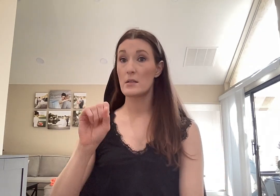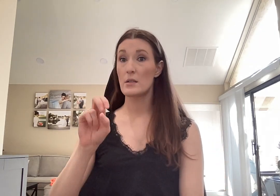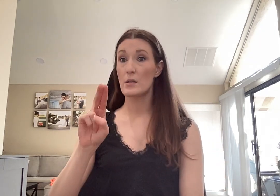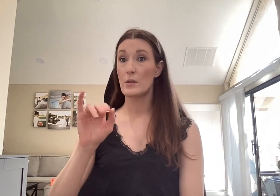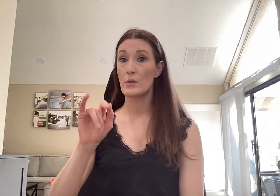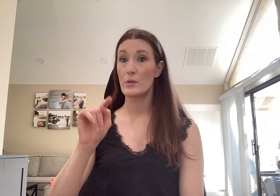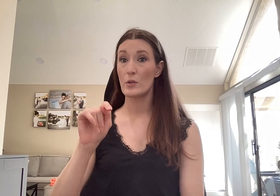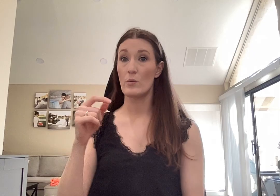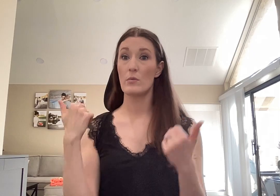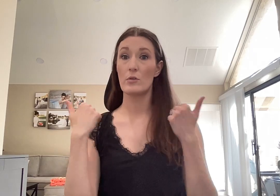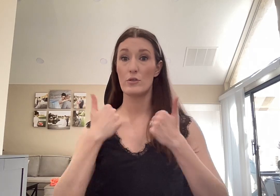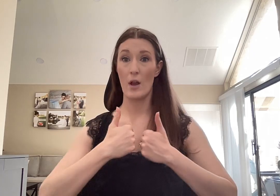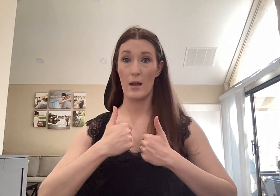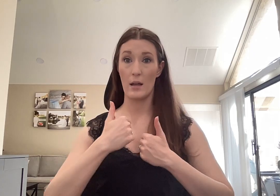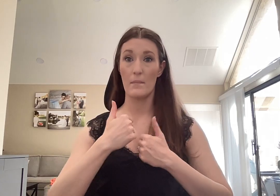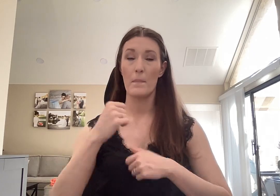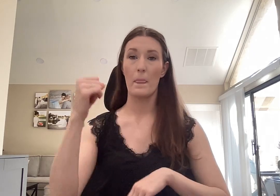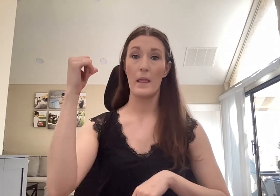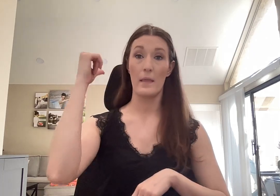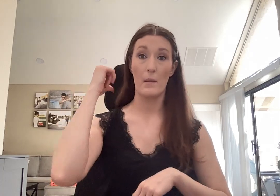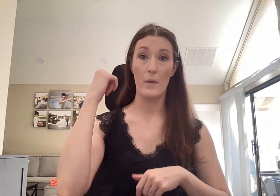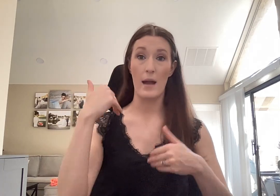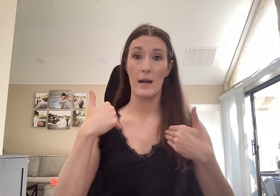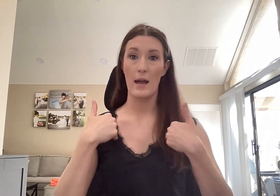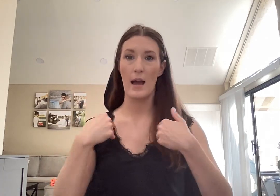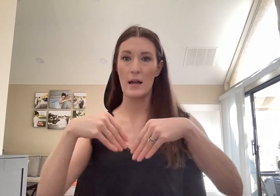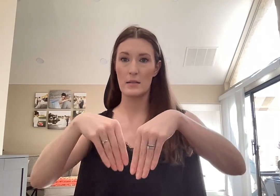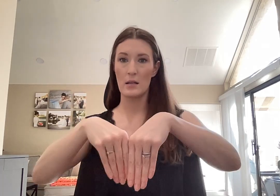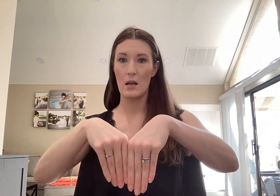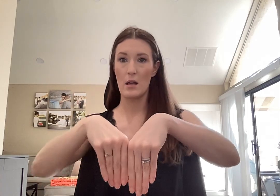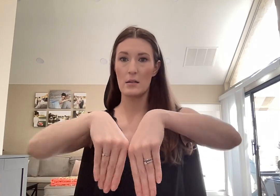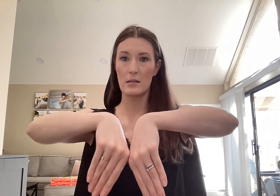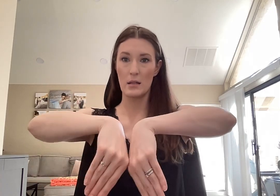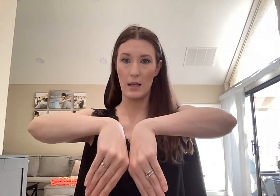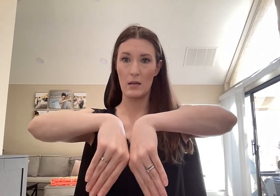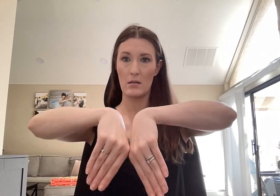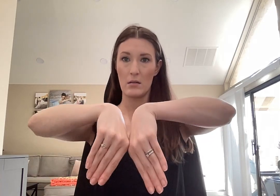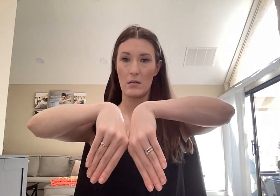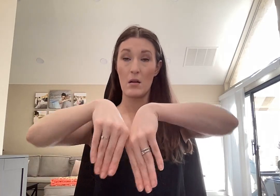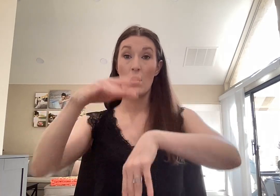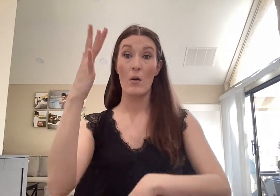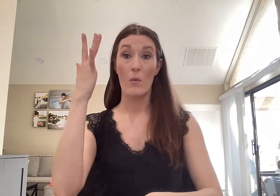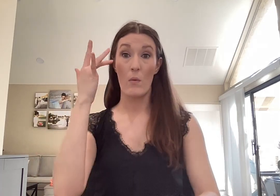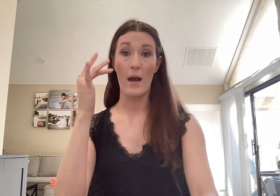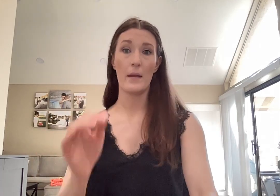men's suit jacket in the back has a slit. Why?